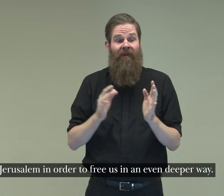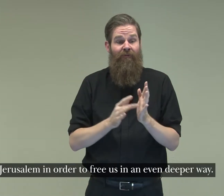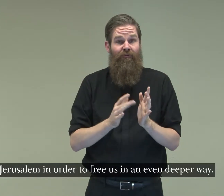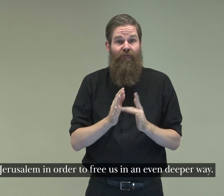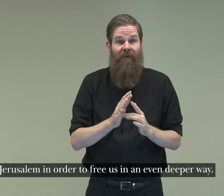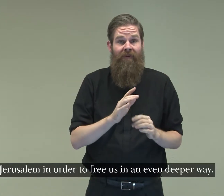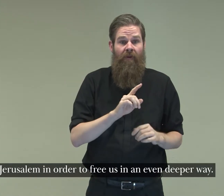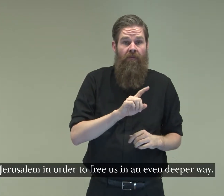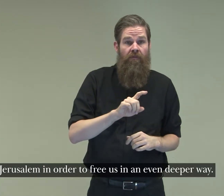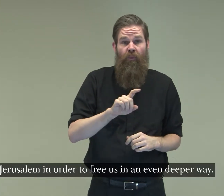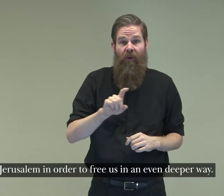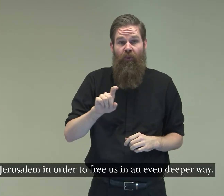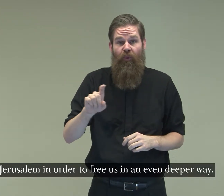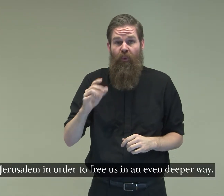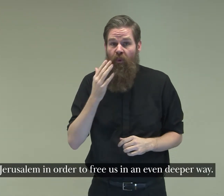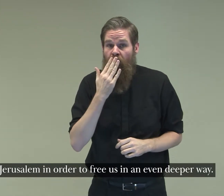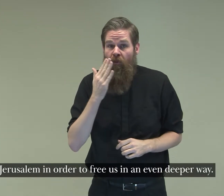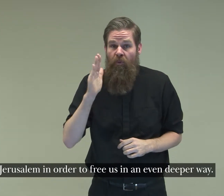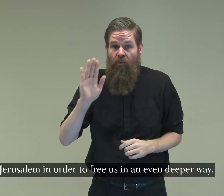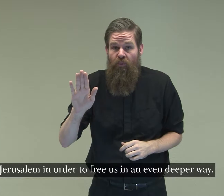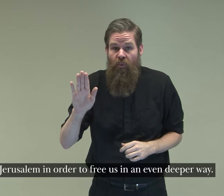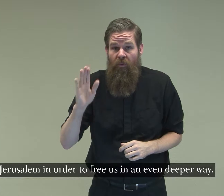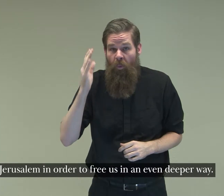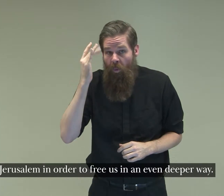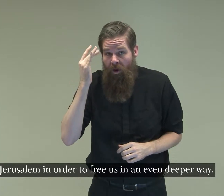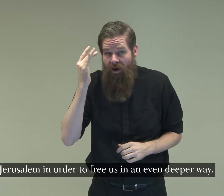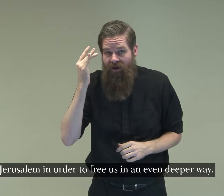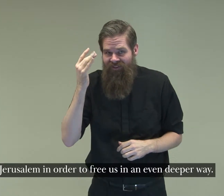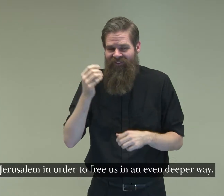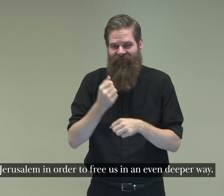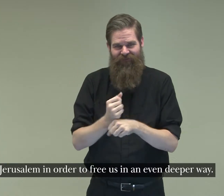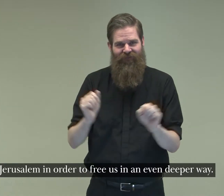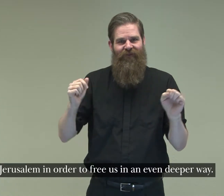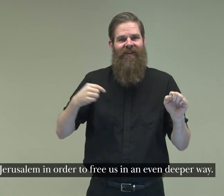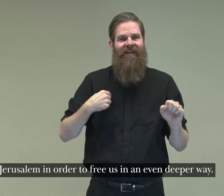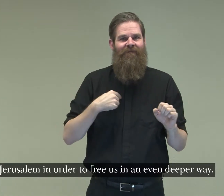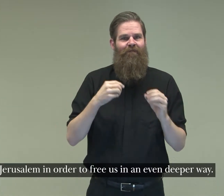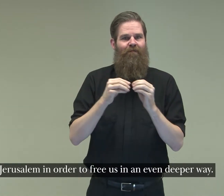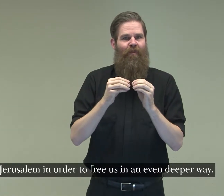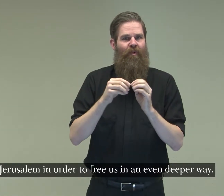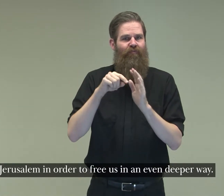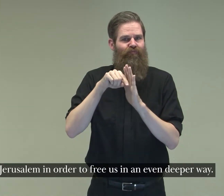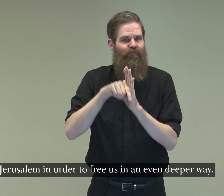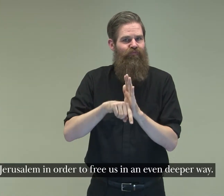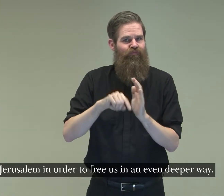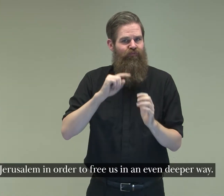Jesus went to Jerusalem in order to free us in an even deeper way.